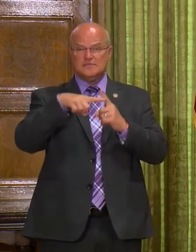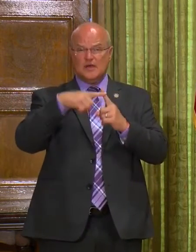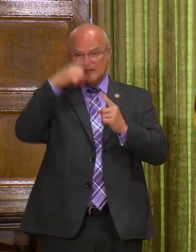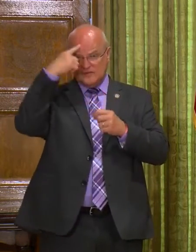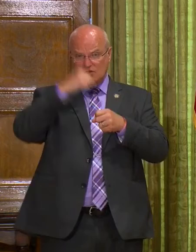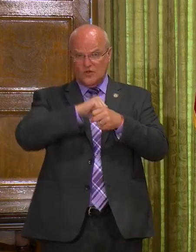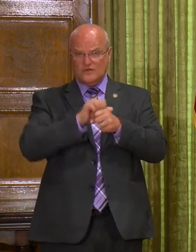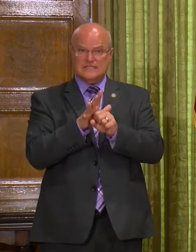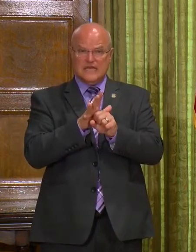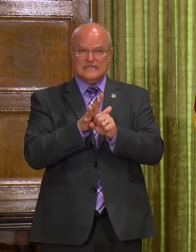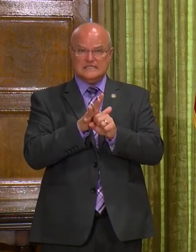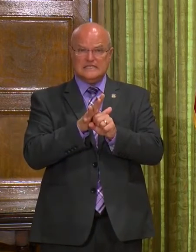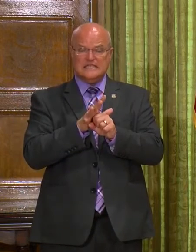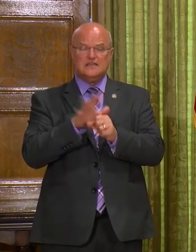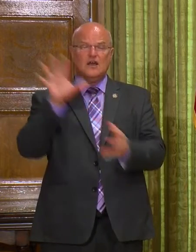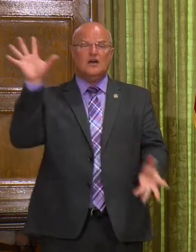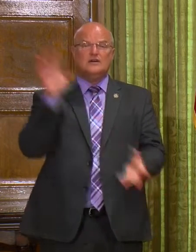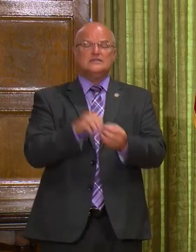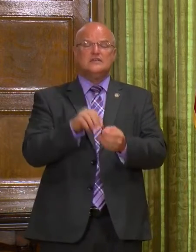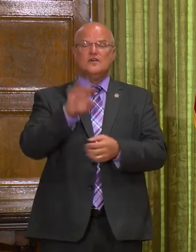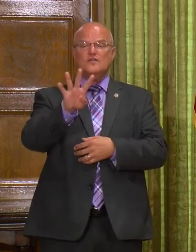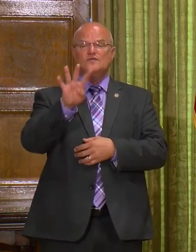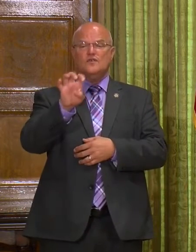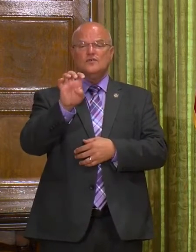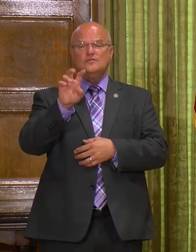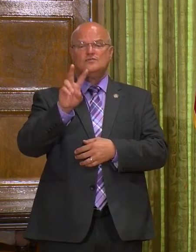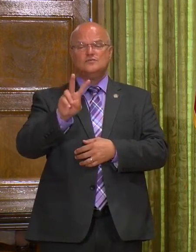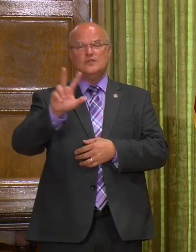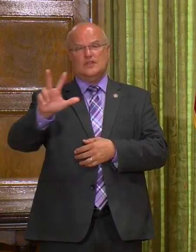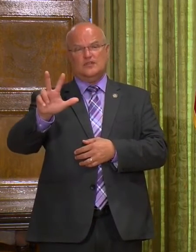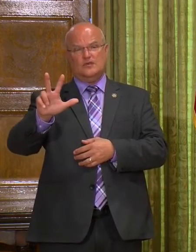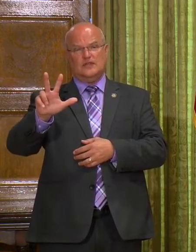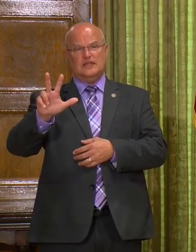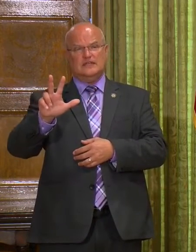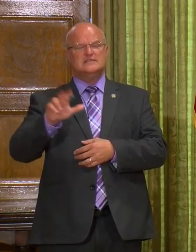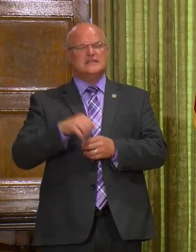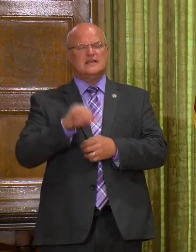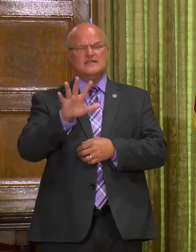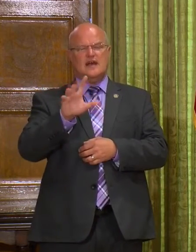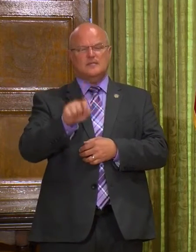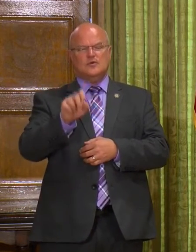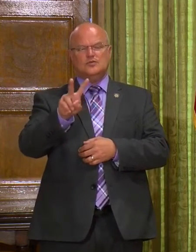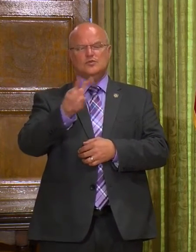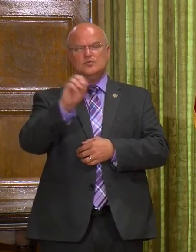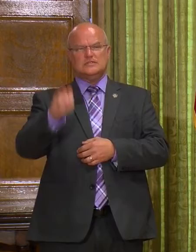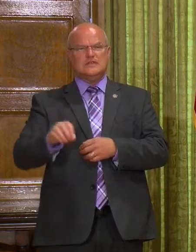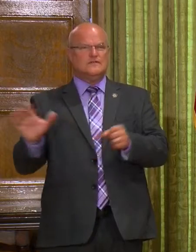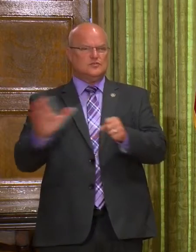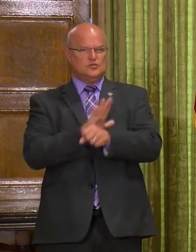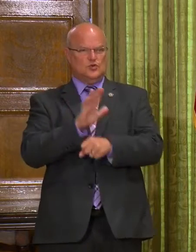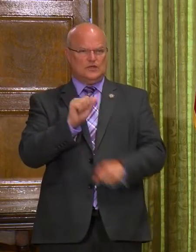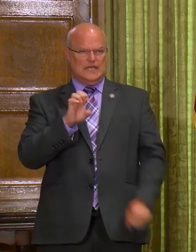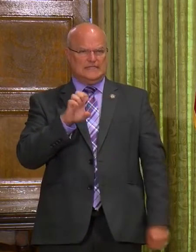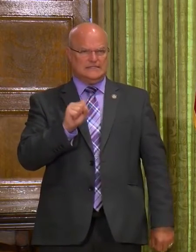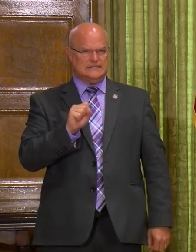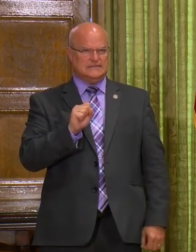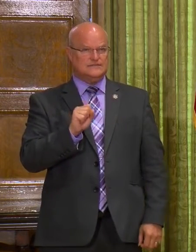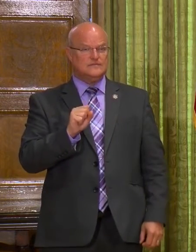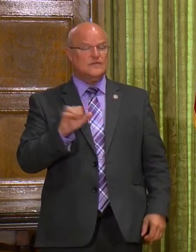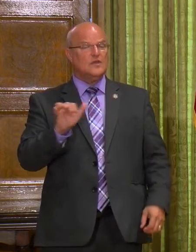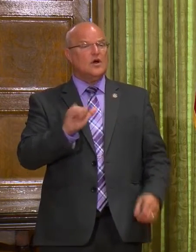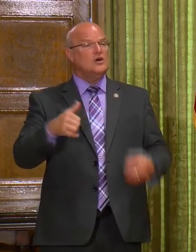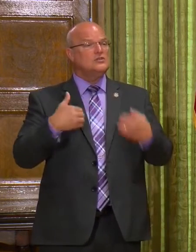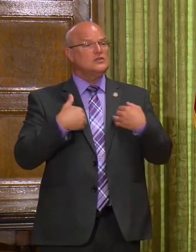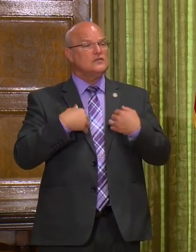for COVID-19 to 423, which I mentioned is 5.2% of our total cases. We also